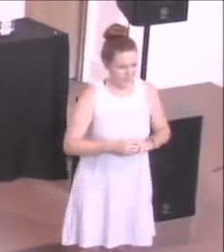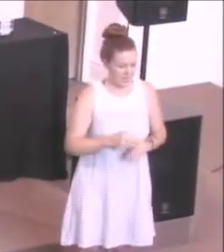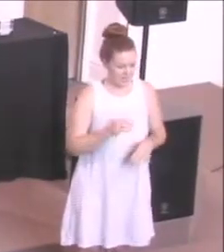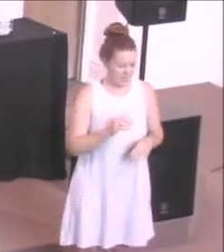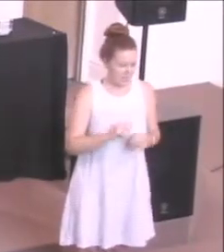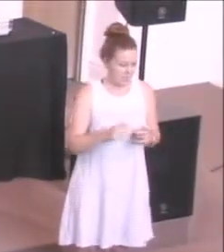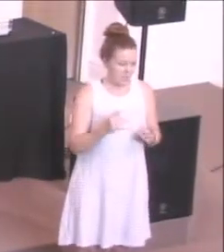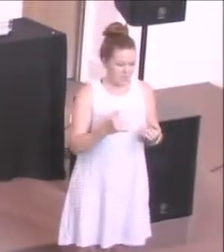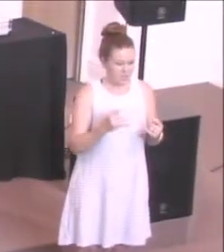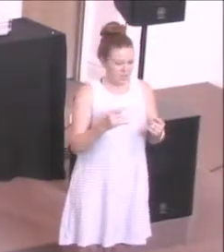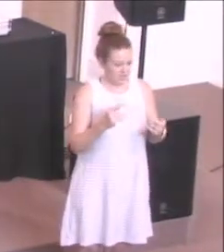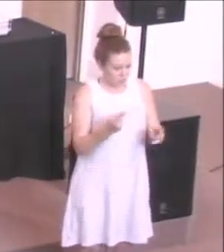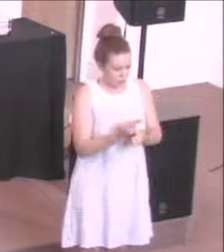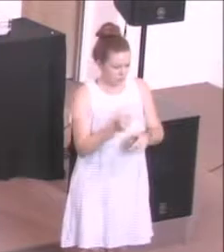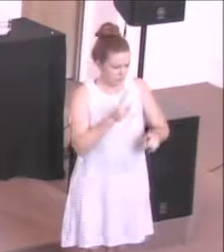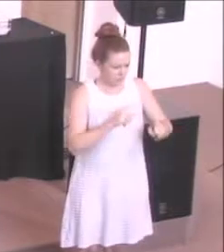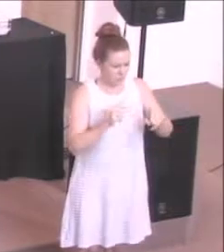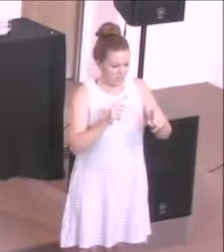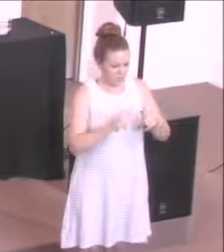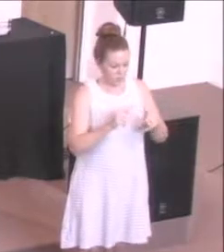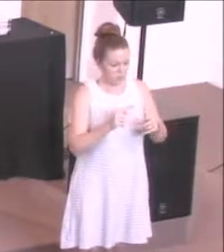When I'm not, of course.